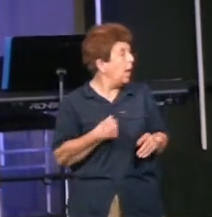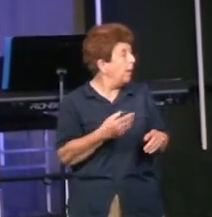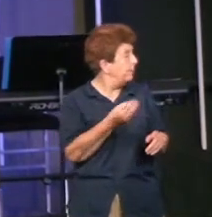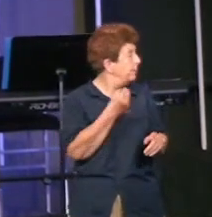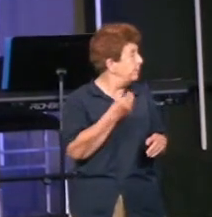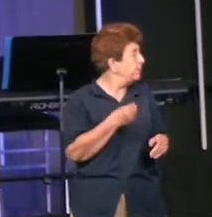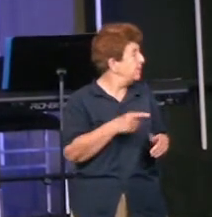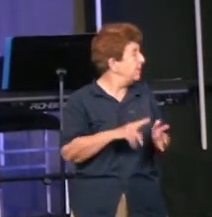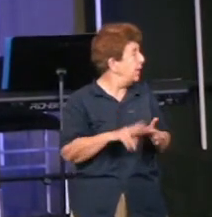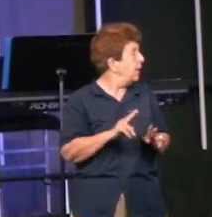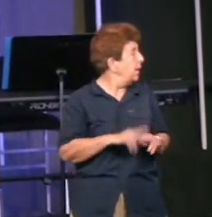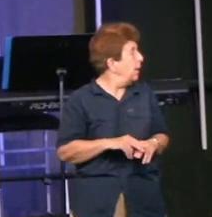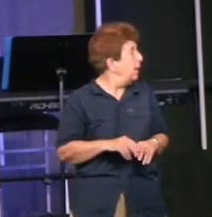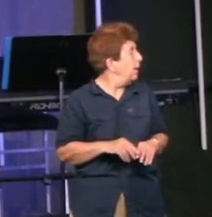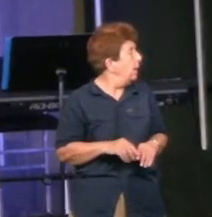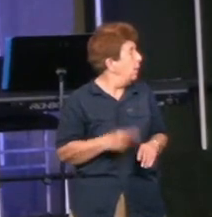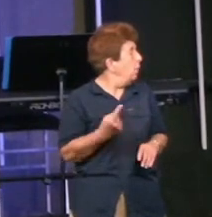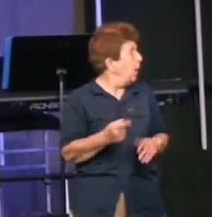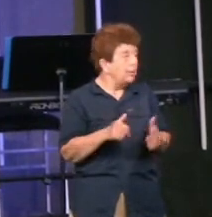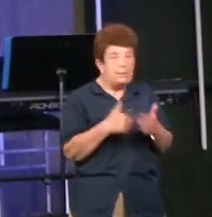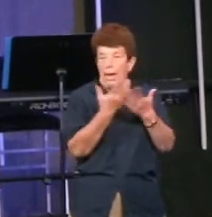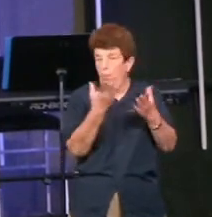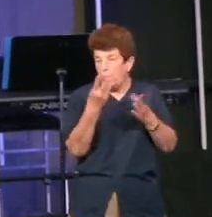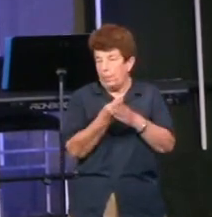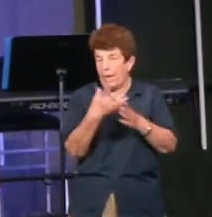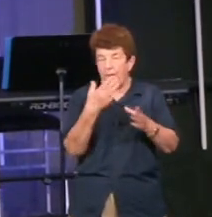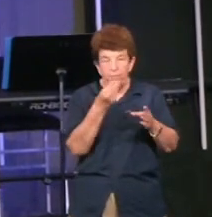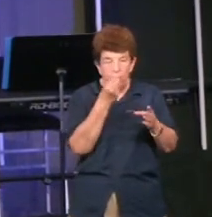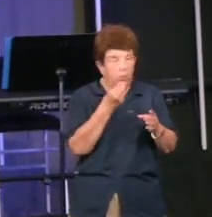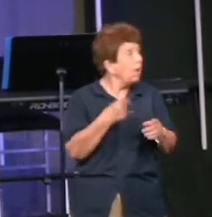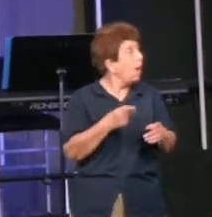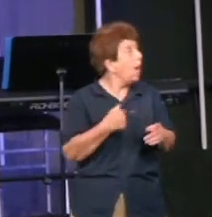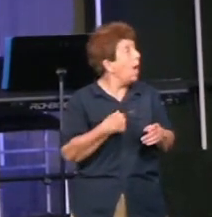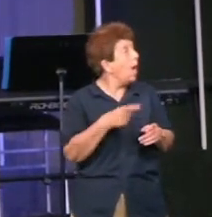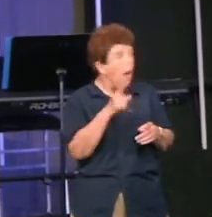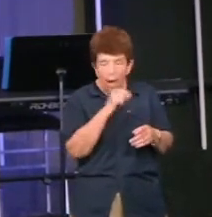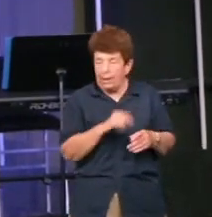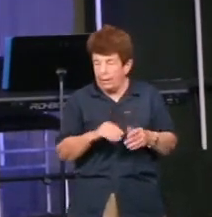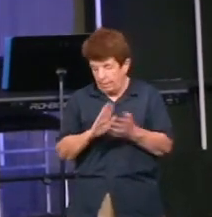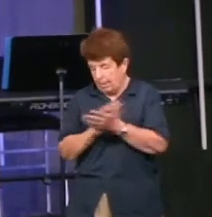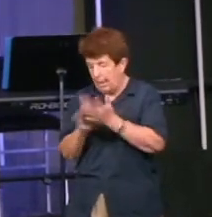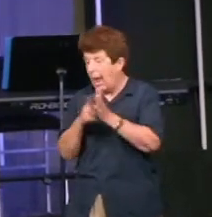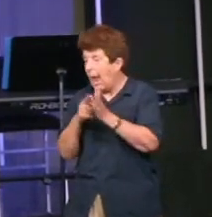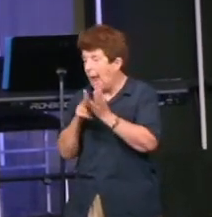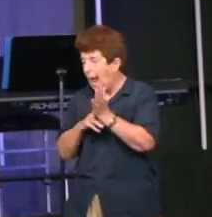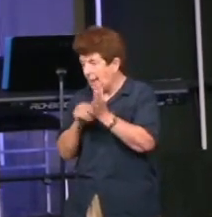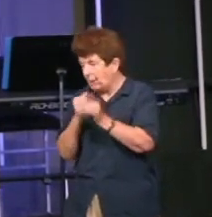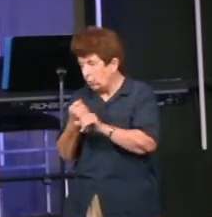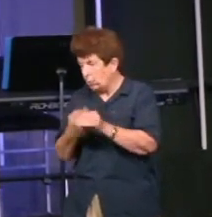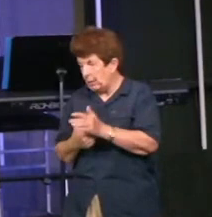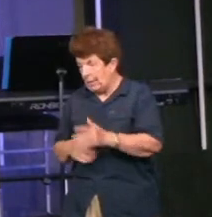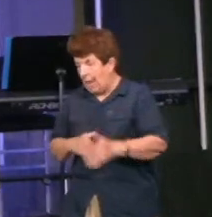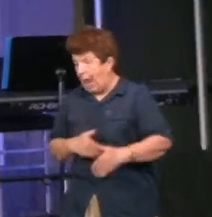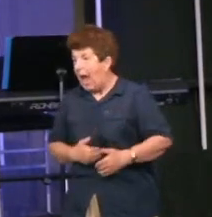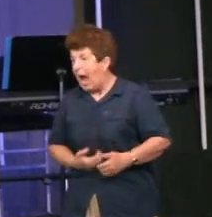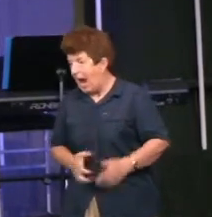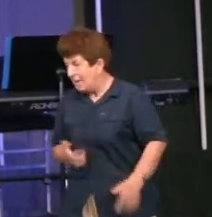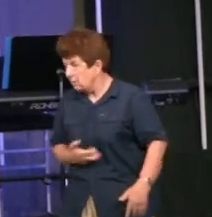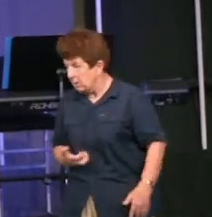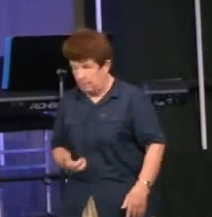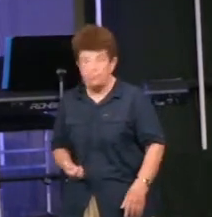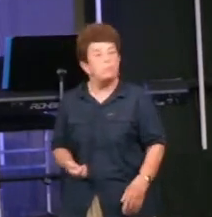but if I was to go for a day without food, I've been told I can get hangry, but I'd probably be